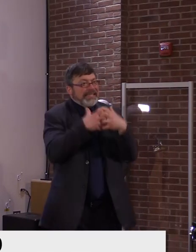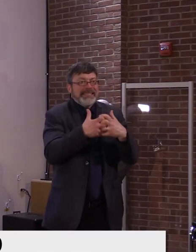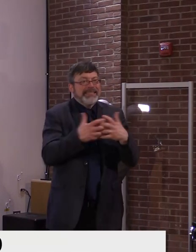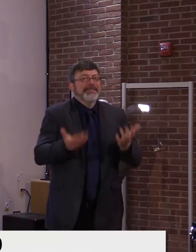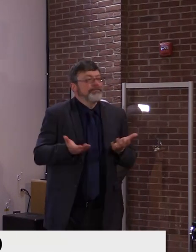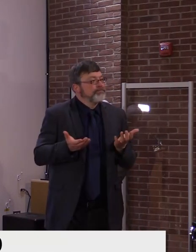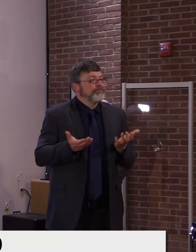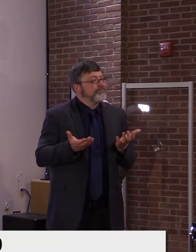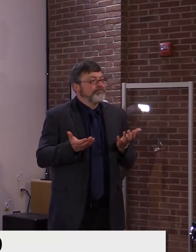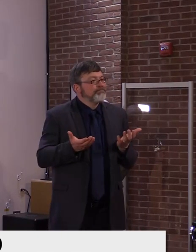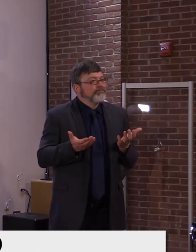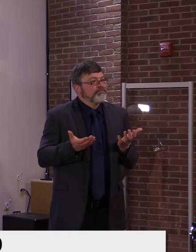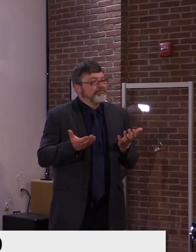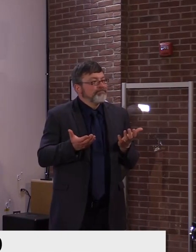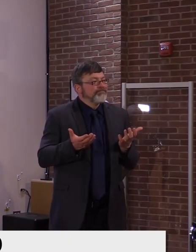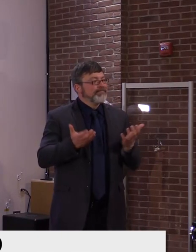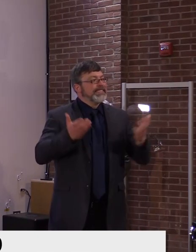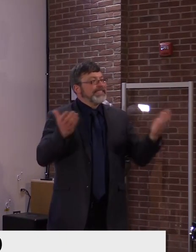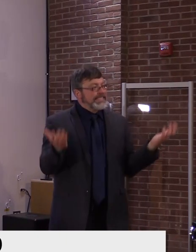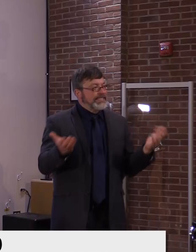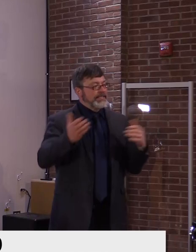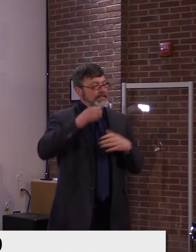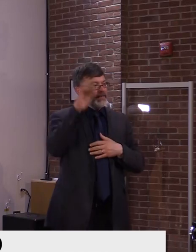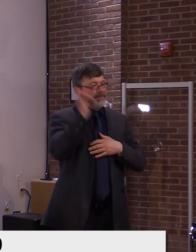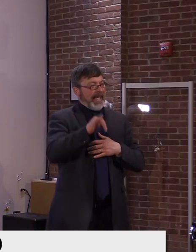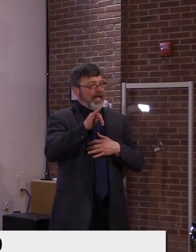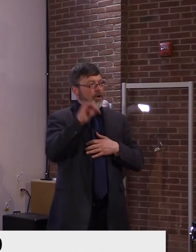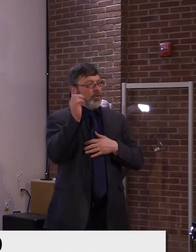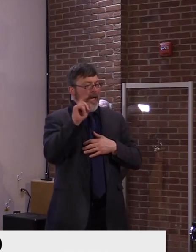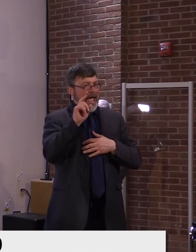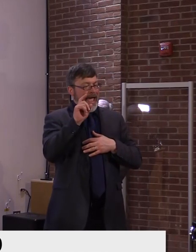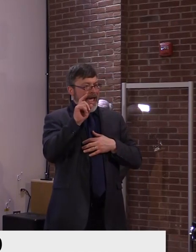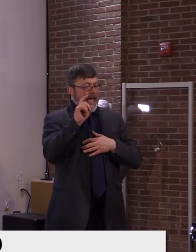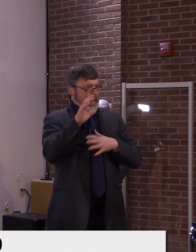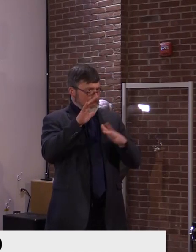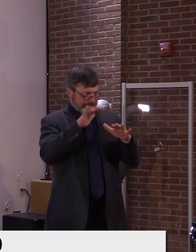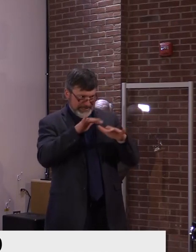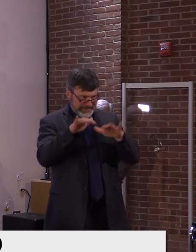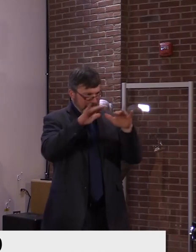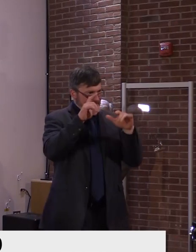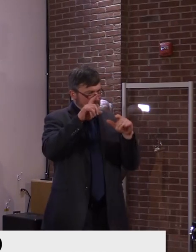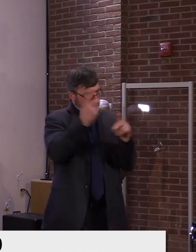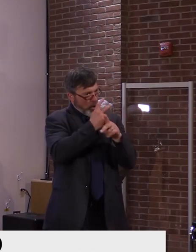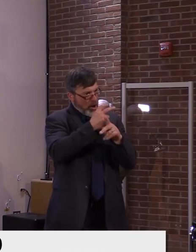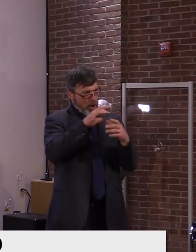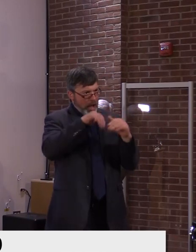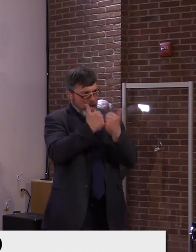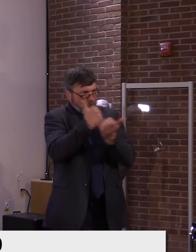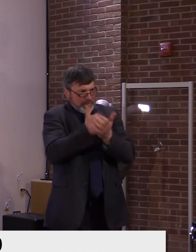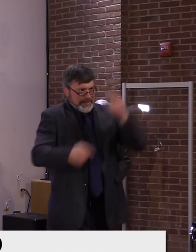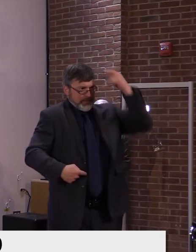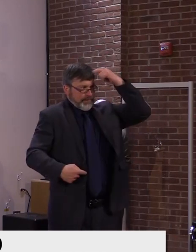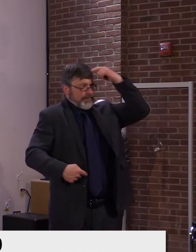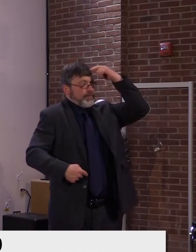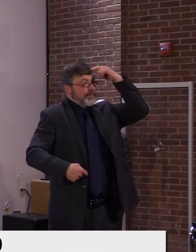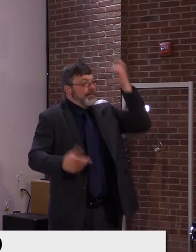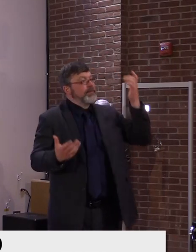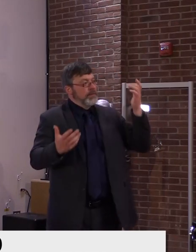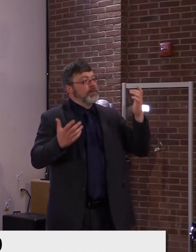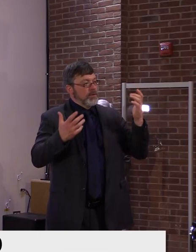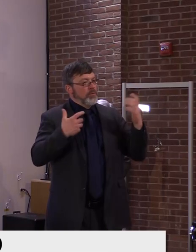complete confidence, and I believe that we'll get through this, and then people will remain confident. We've